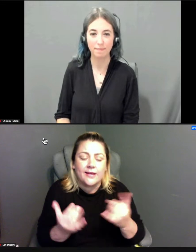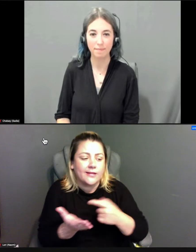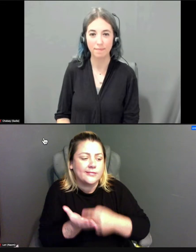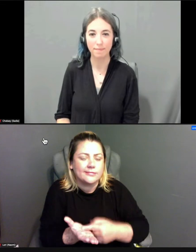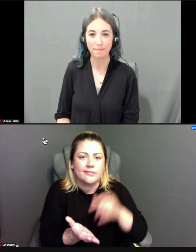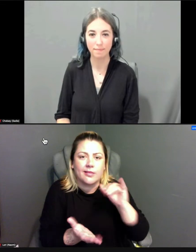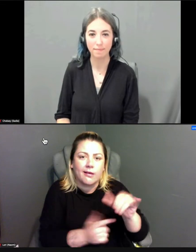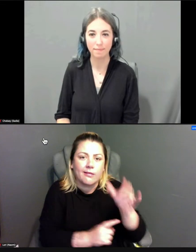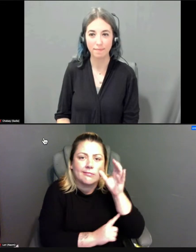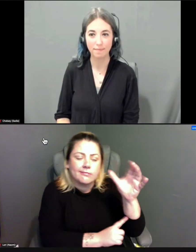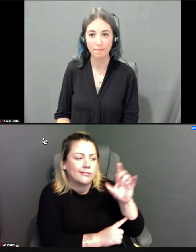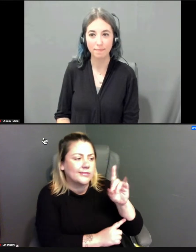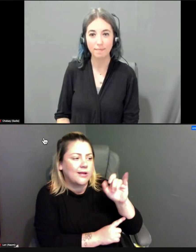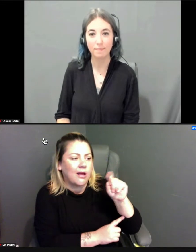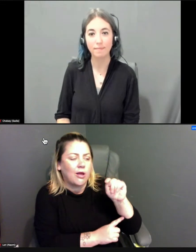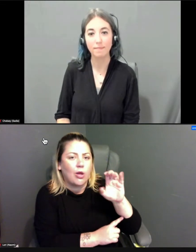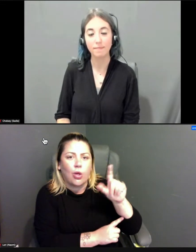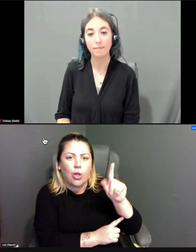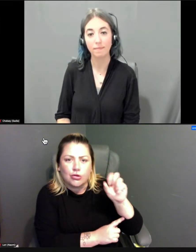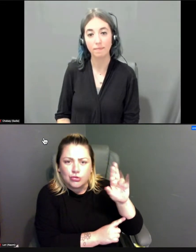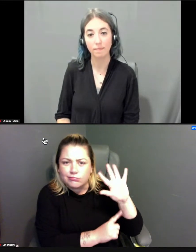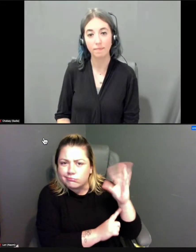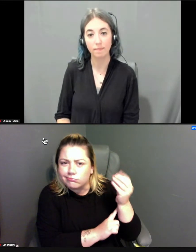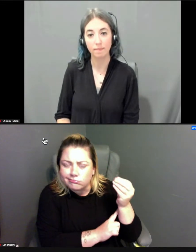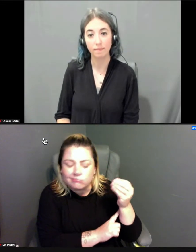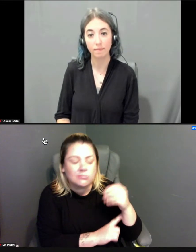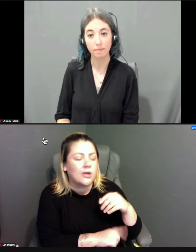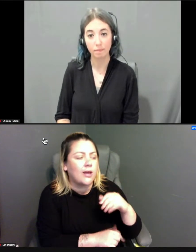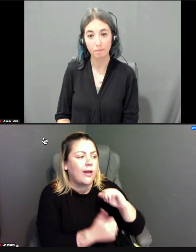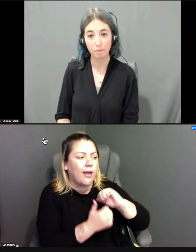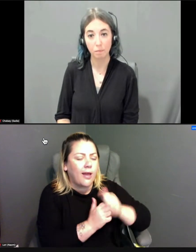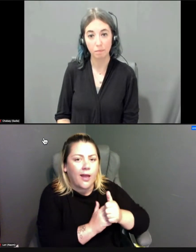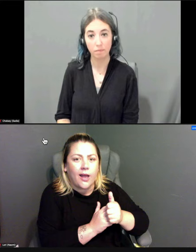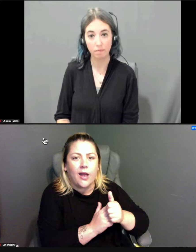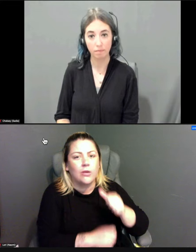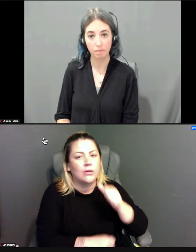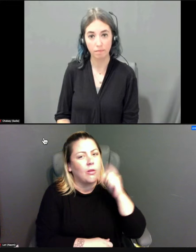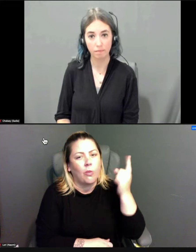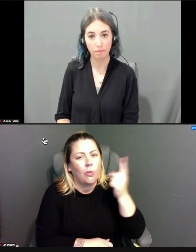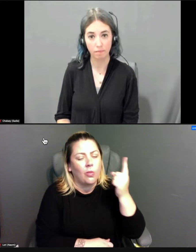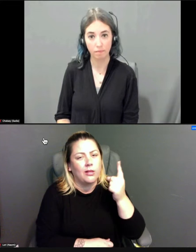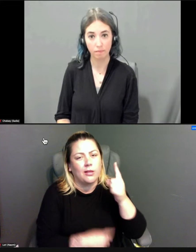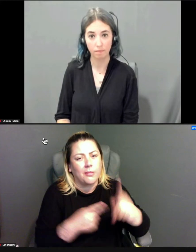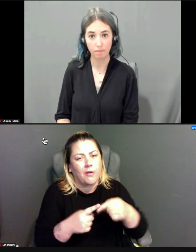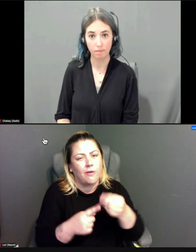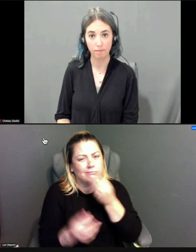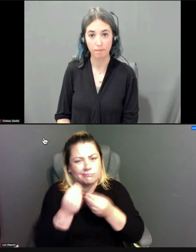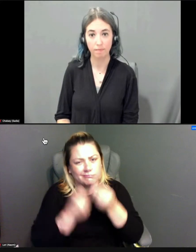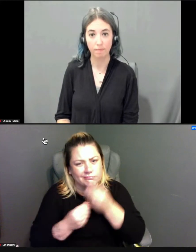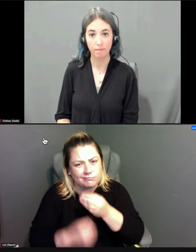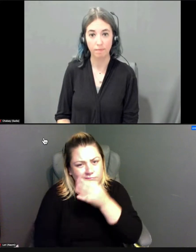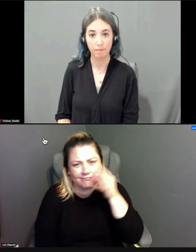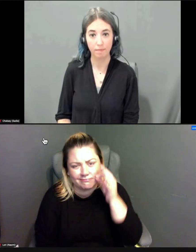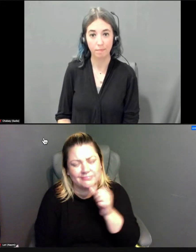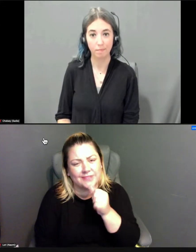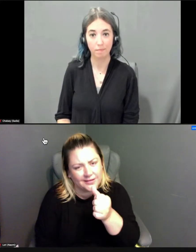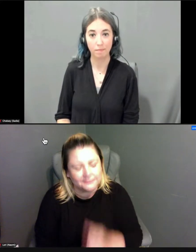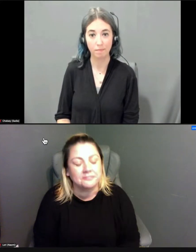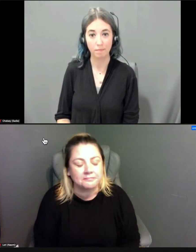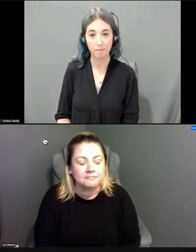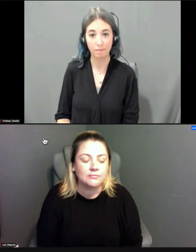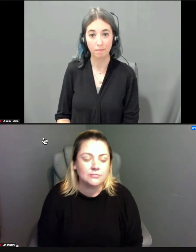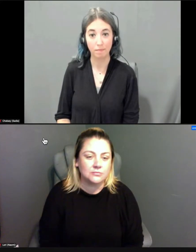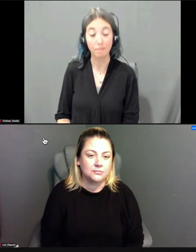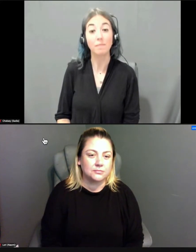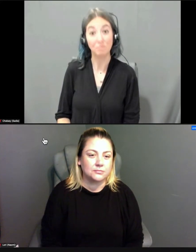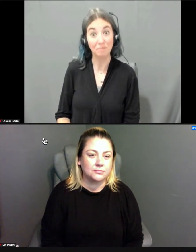and the ways in which it is so much more than just diet. And that ties perfectly into our theme of